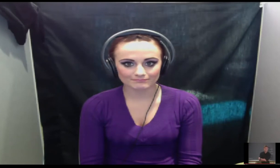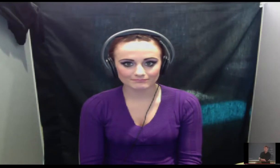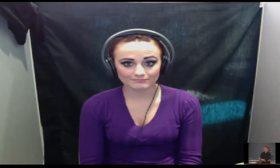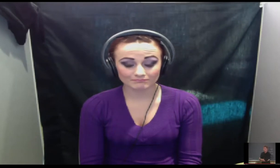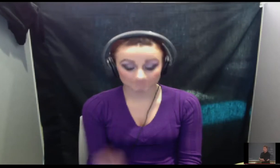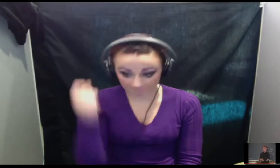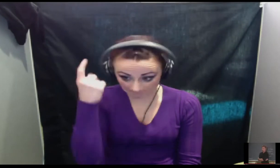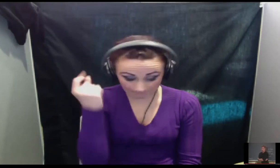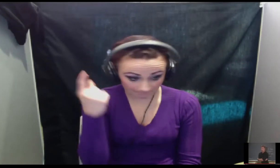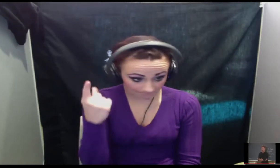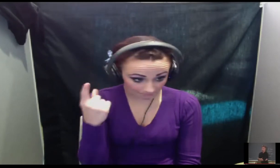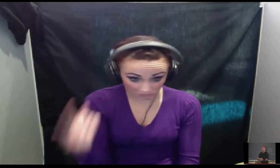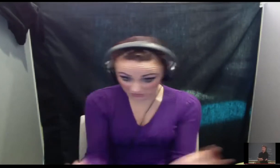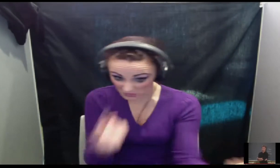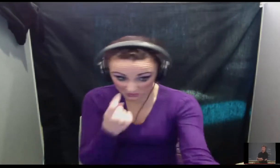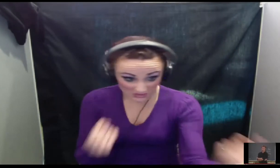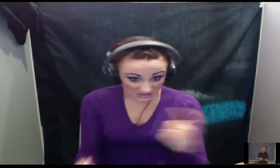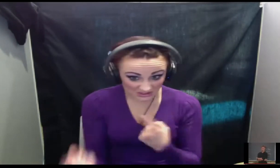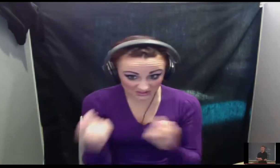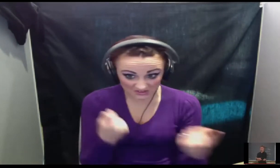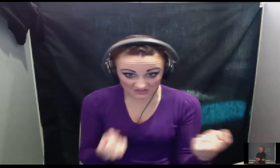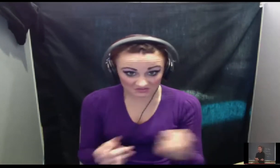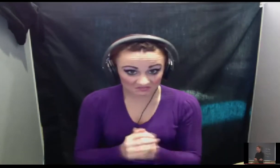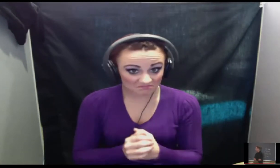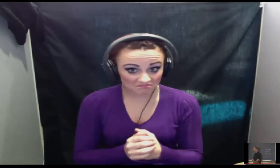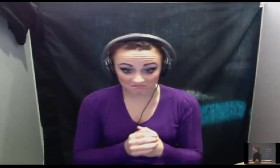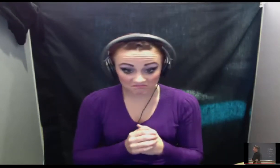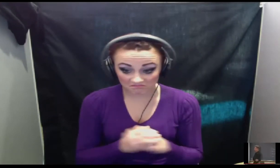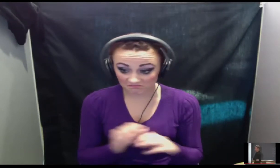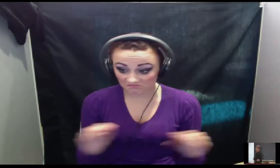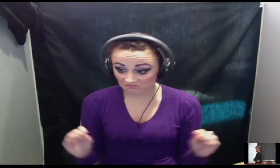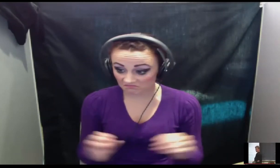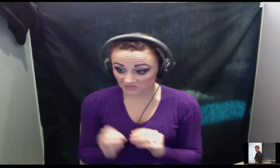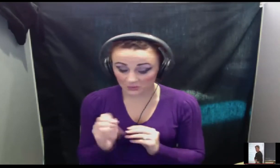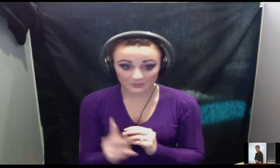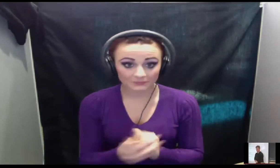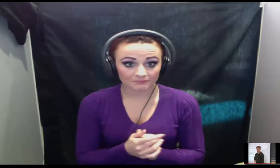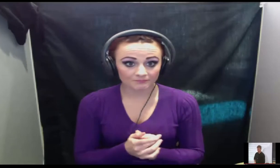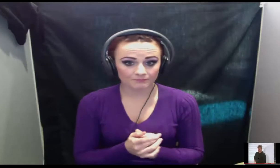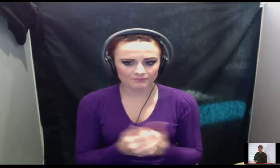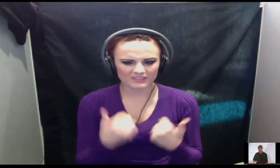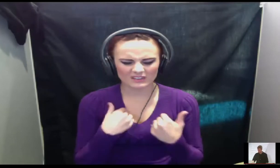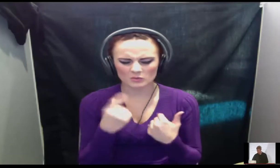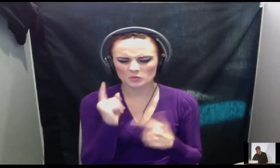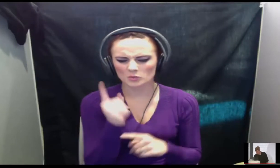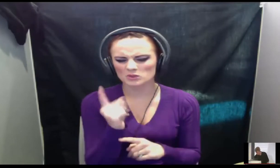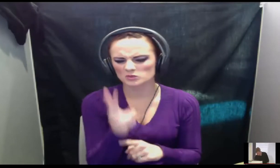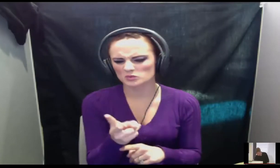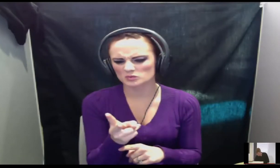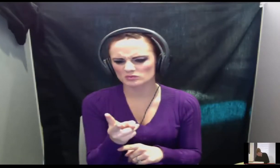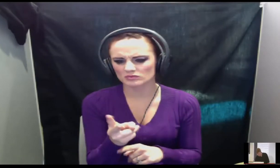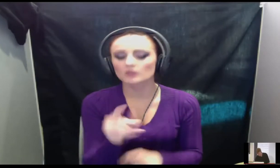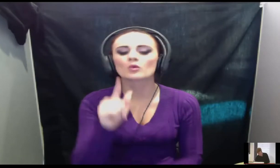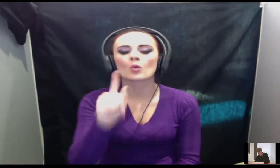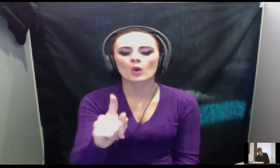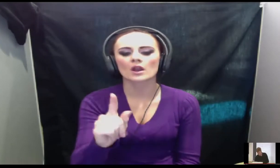Got this? Questions so far that you have? None? Okay. We got just 1 or 2 more.